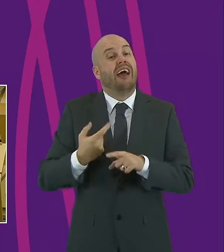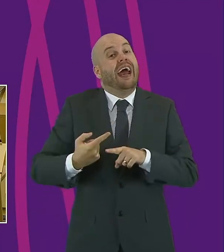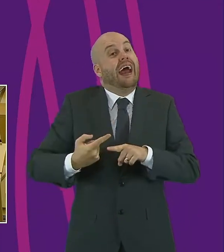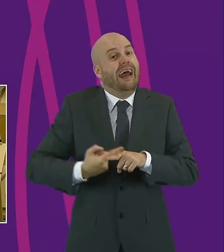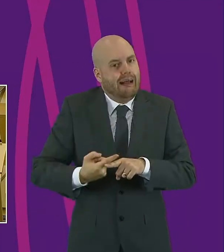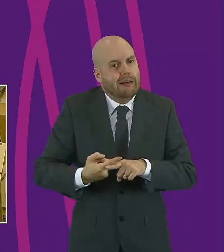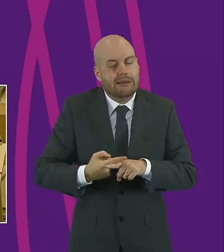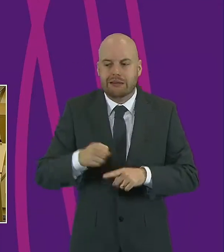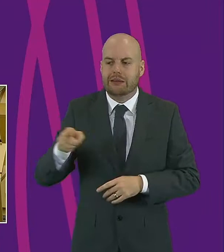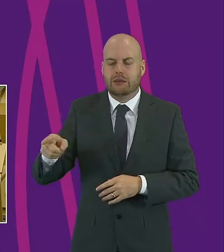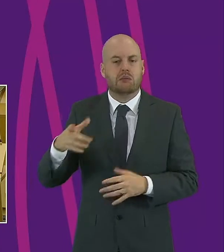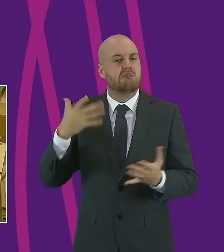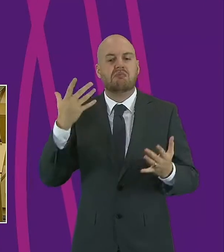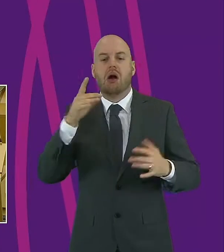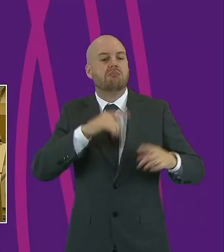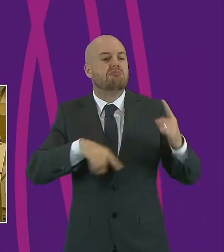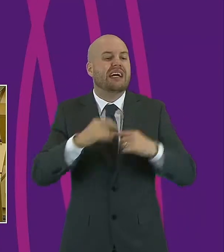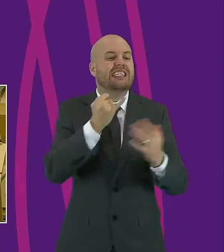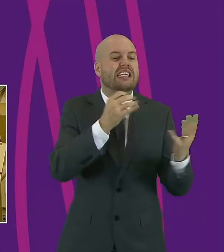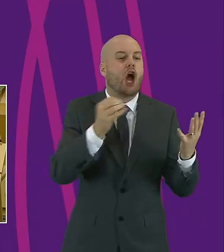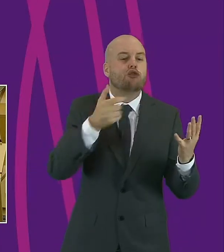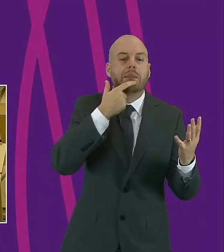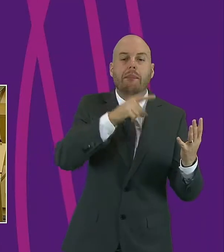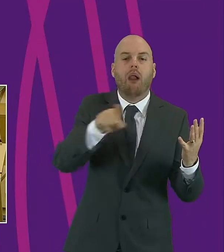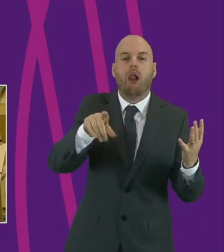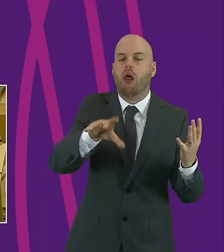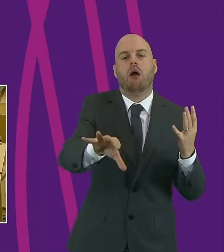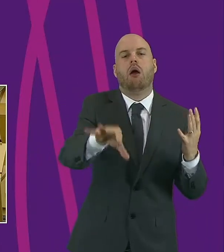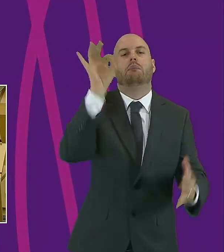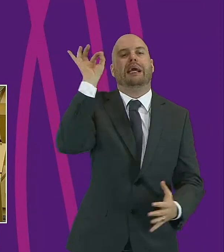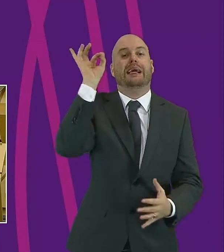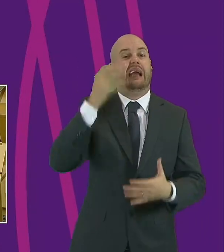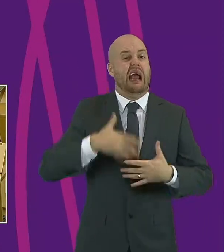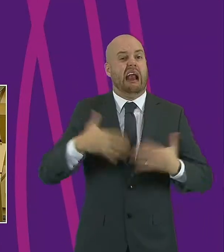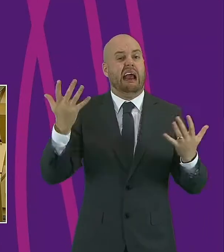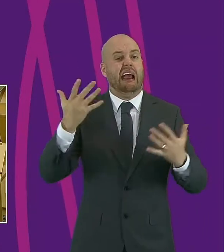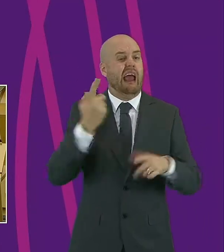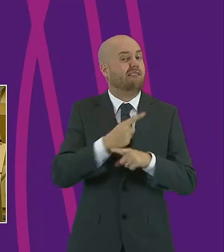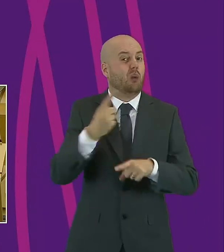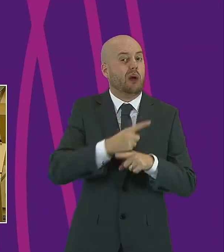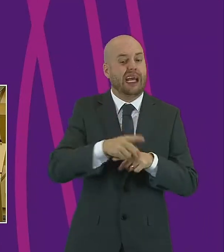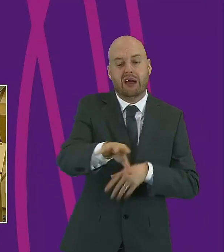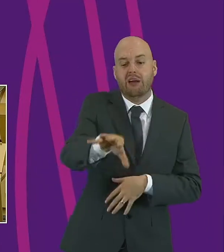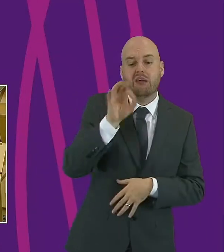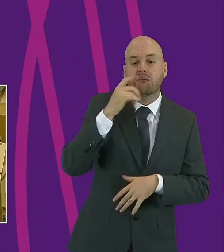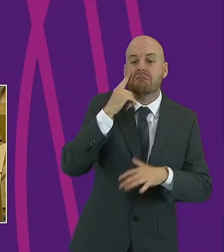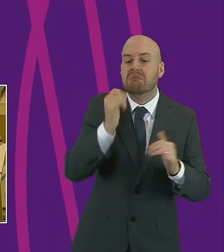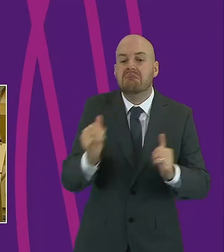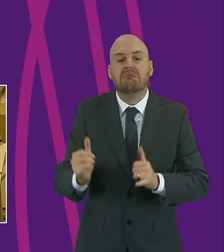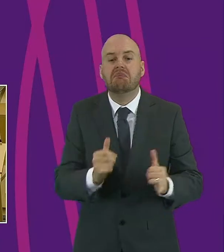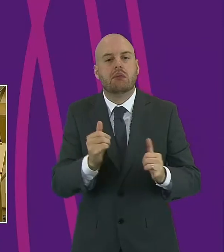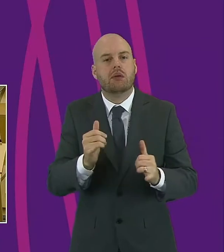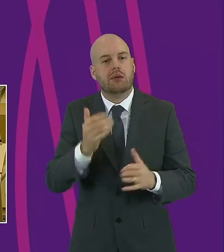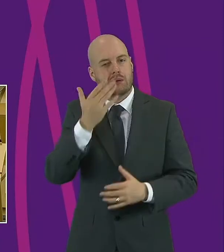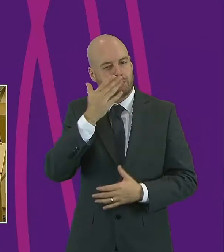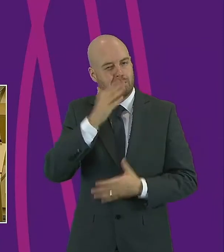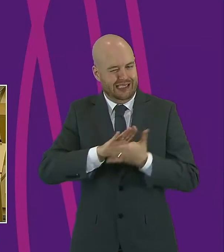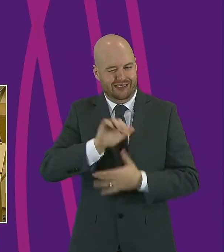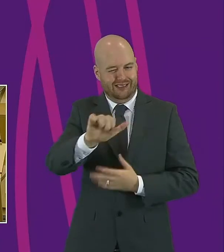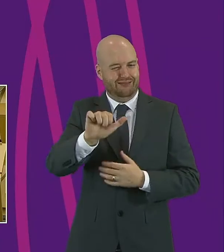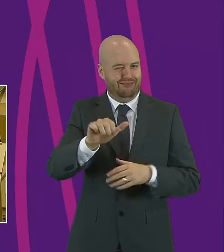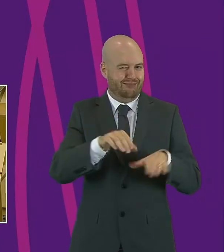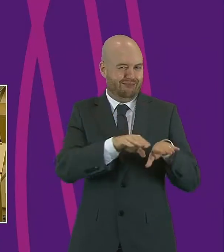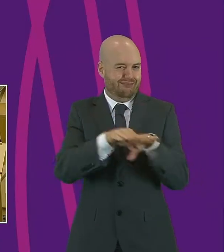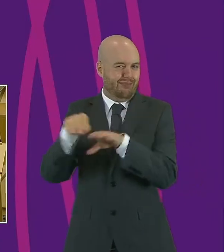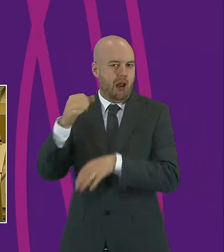of 600 individuals from travellers entering England each week, so there is some consistency there in the level of contacts being made